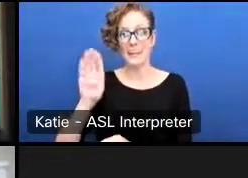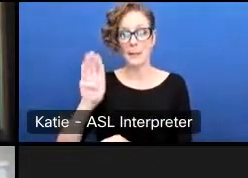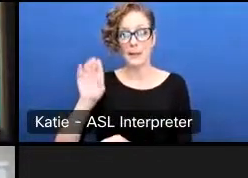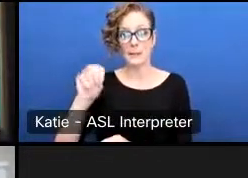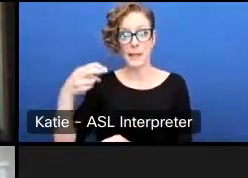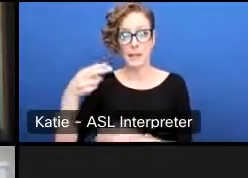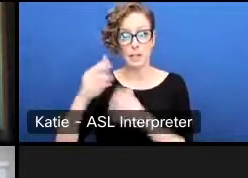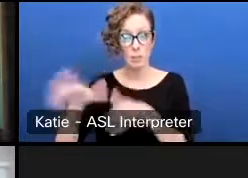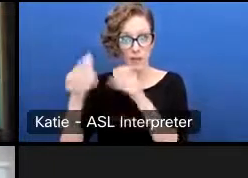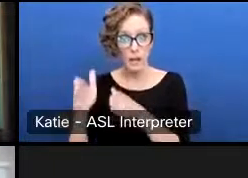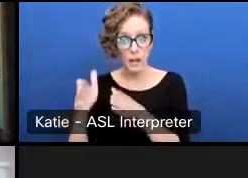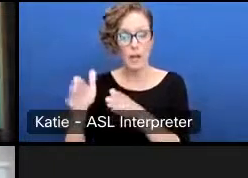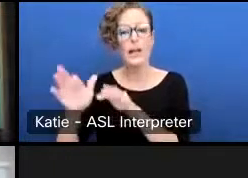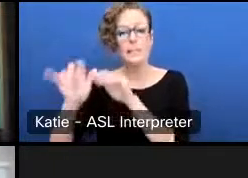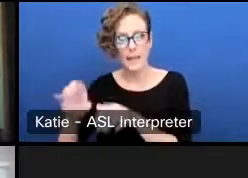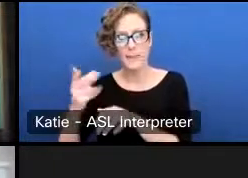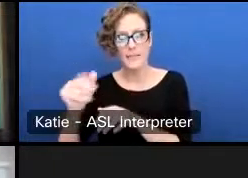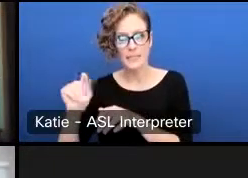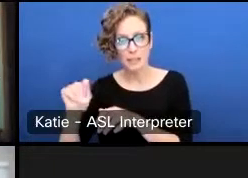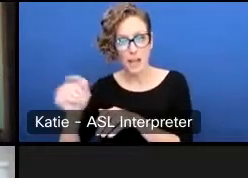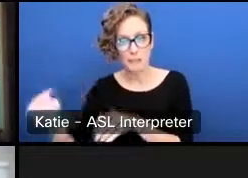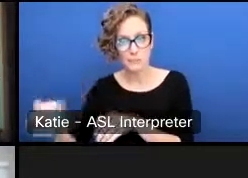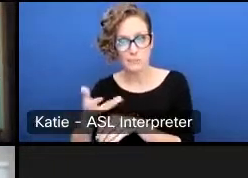the chat and I will make sure that you get the link today.